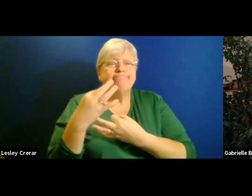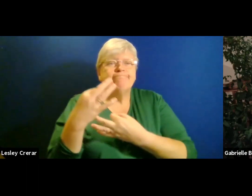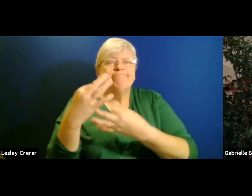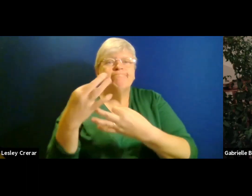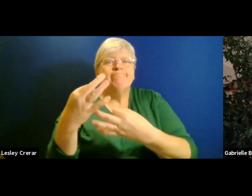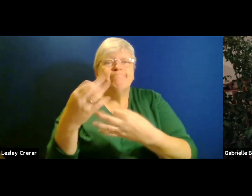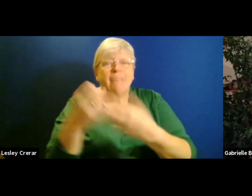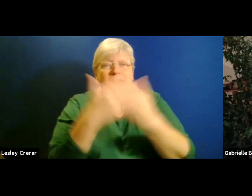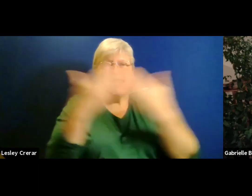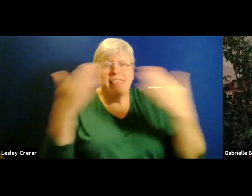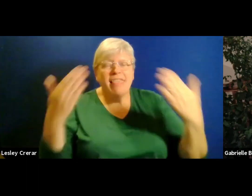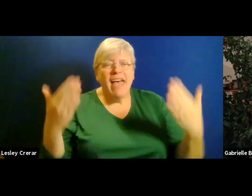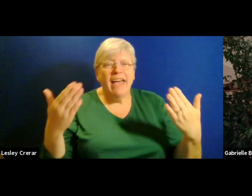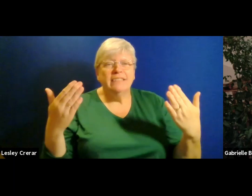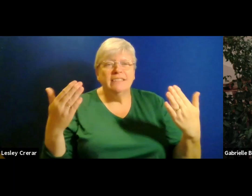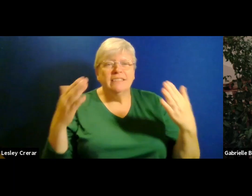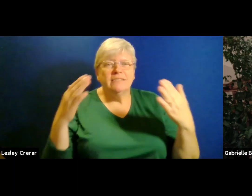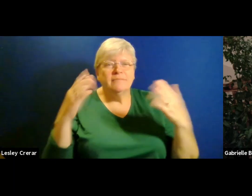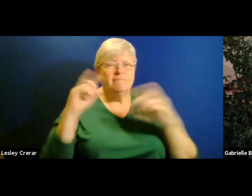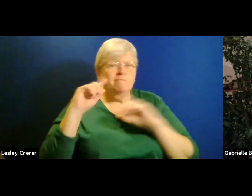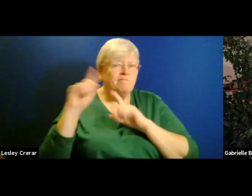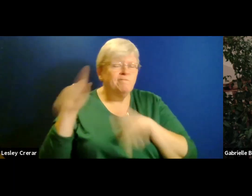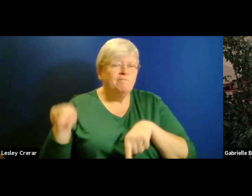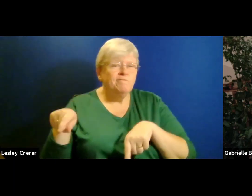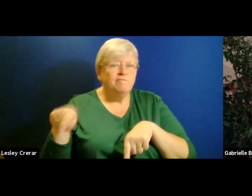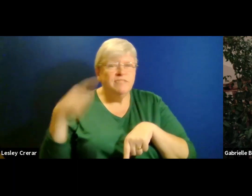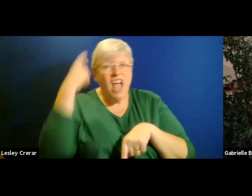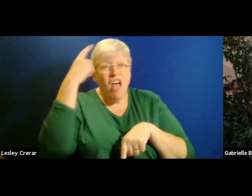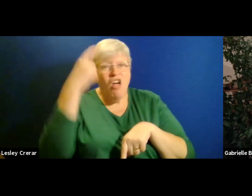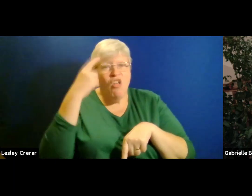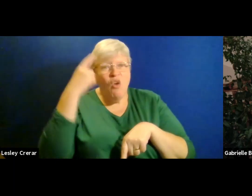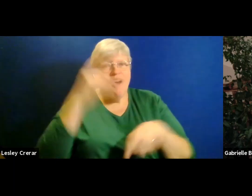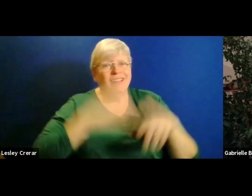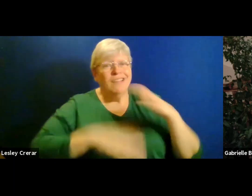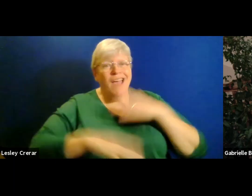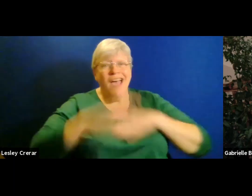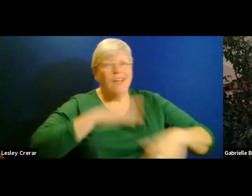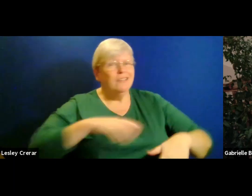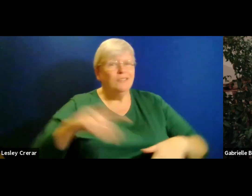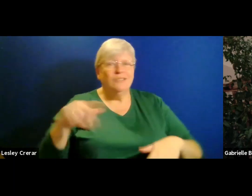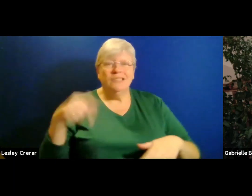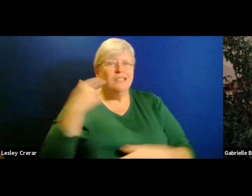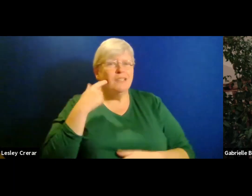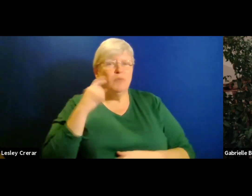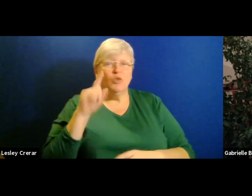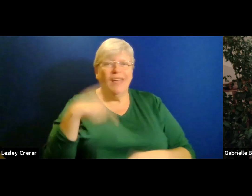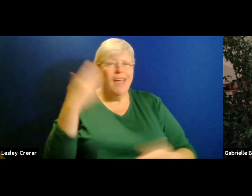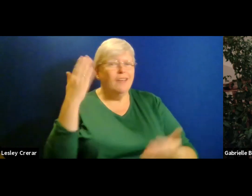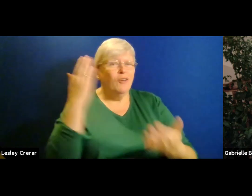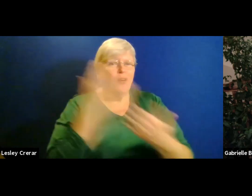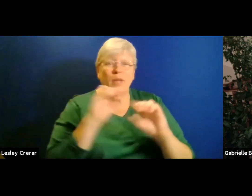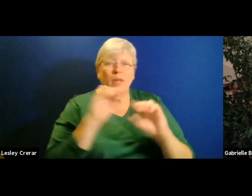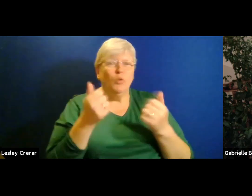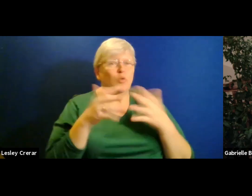Work against the thought that this act is too simple to be good and